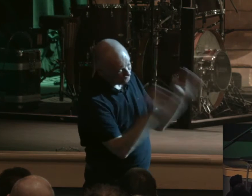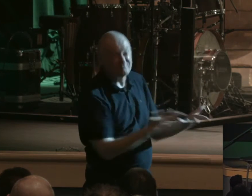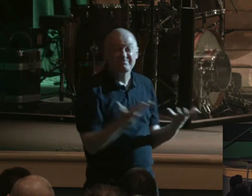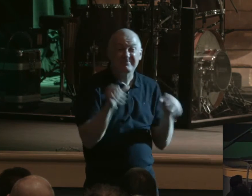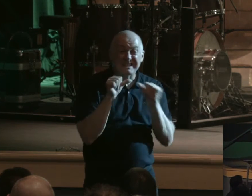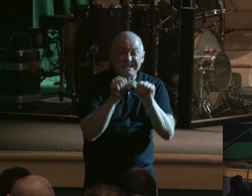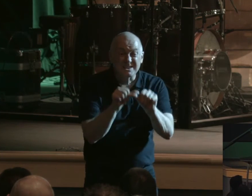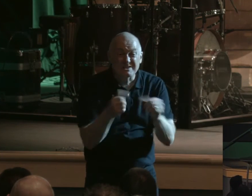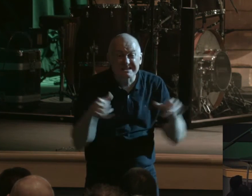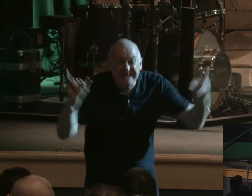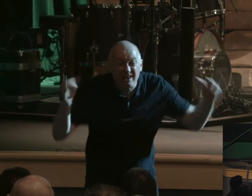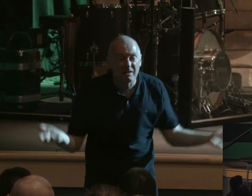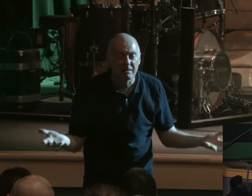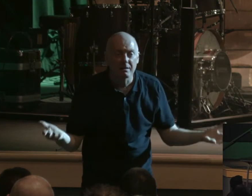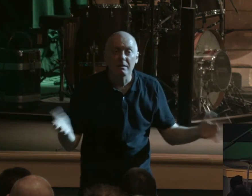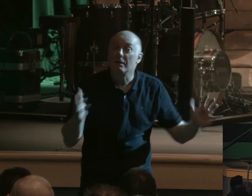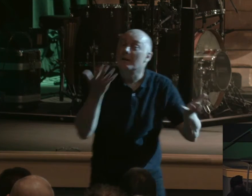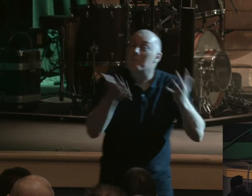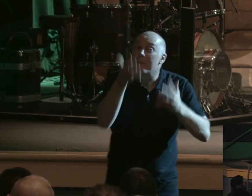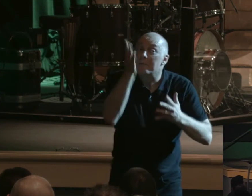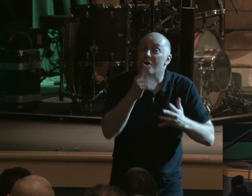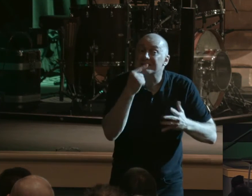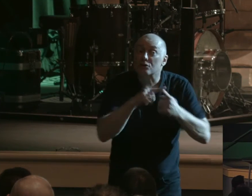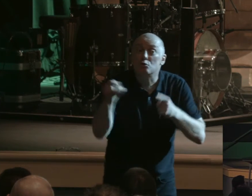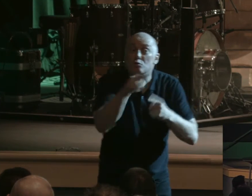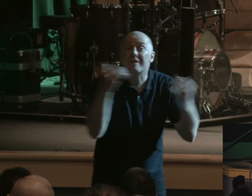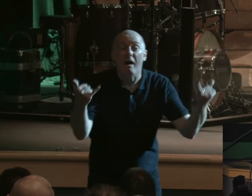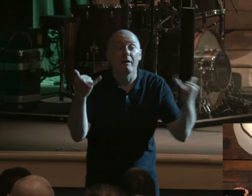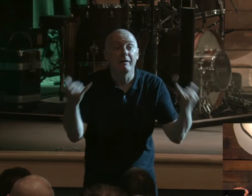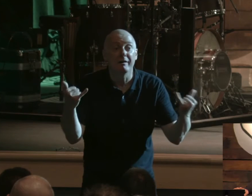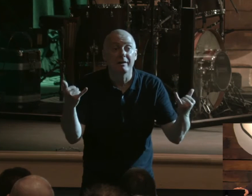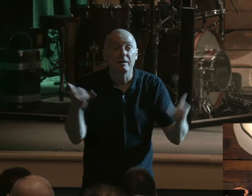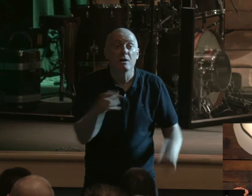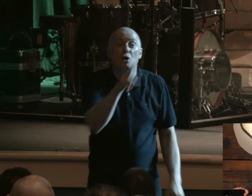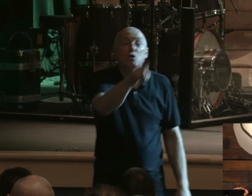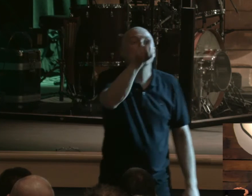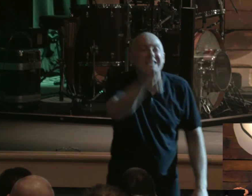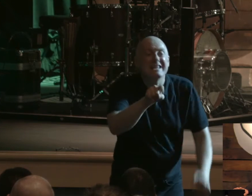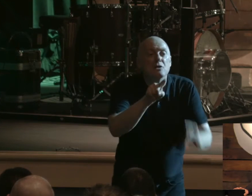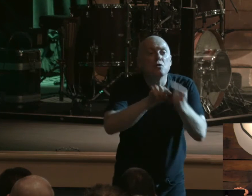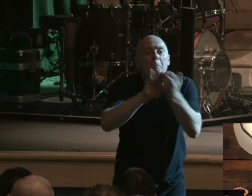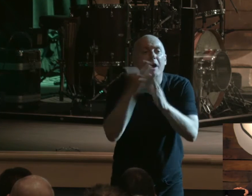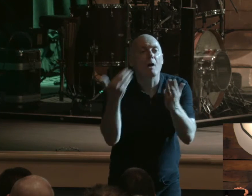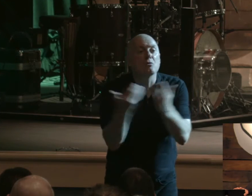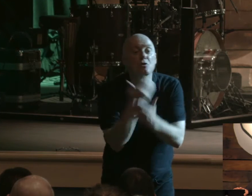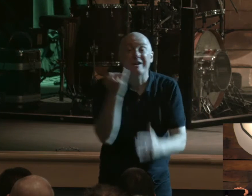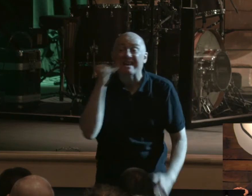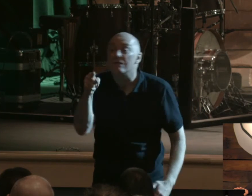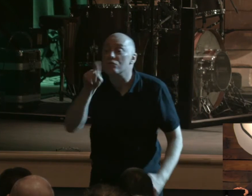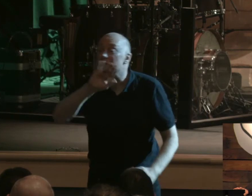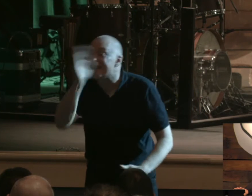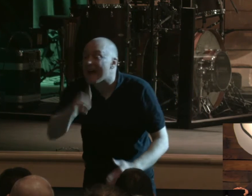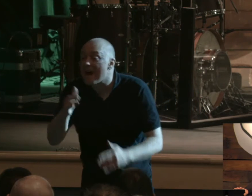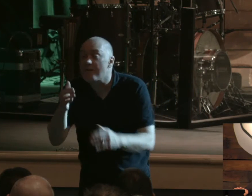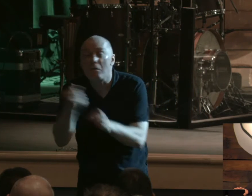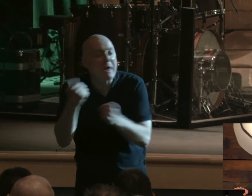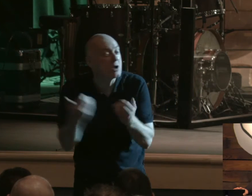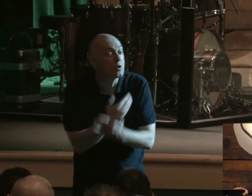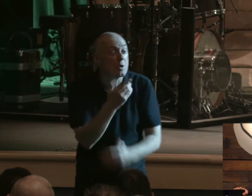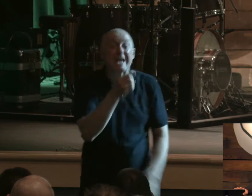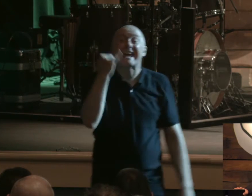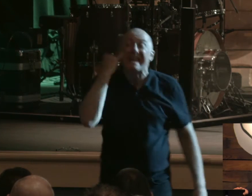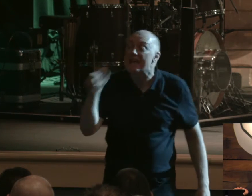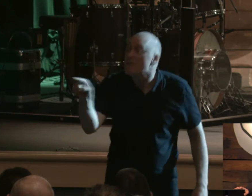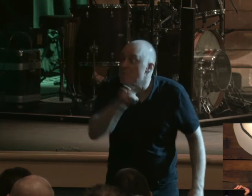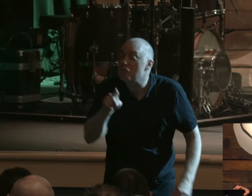Or could it be that God says two things? God says, one, you need to be made new. You've never been made new. You've